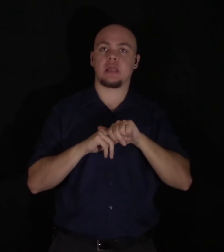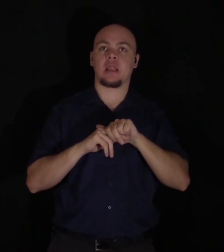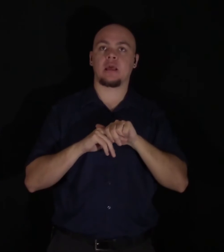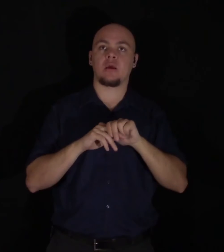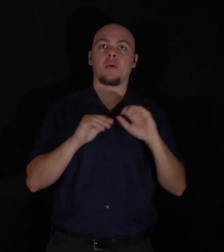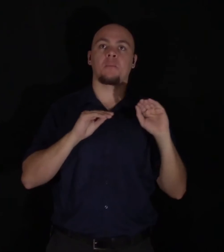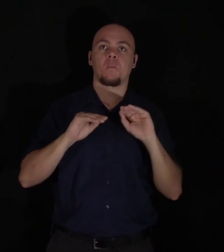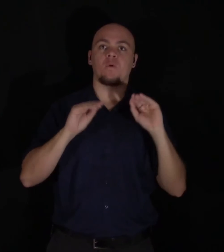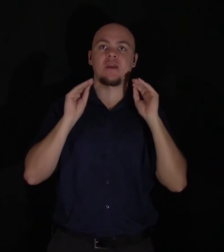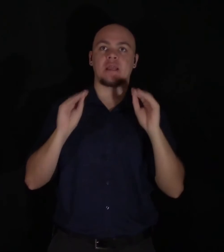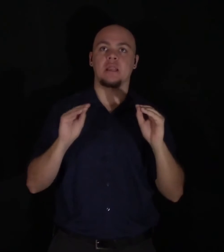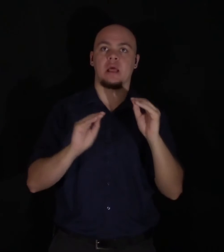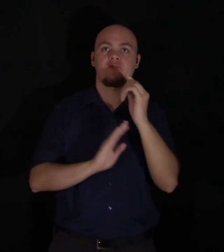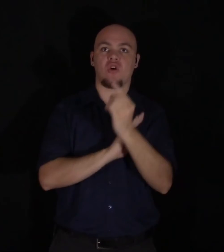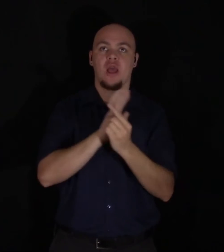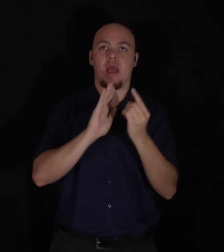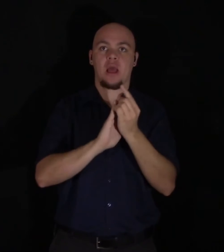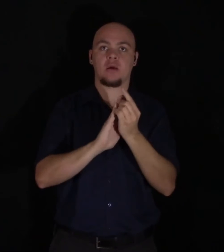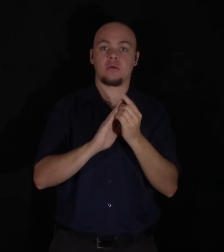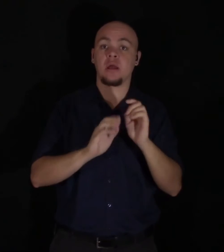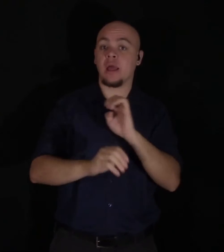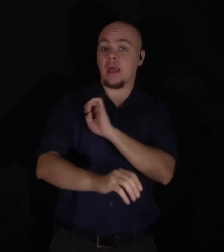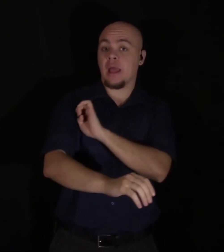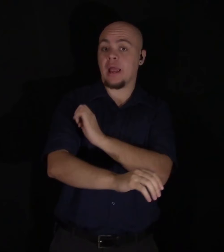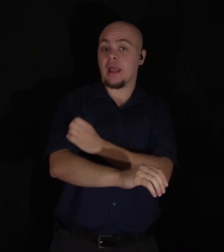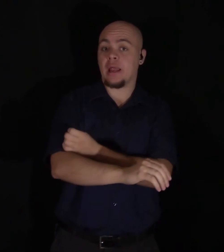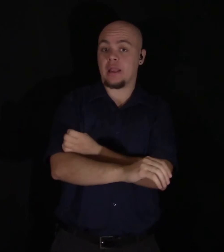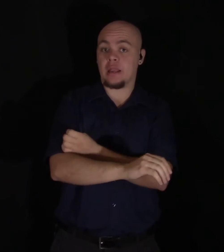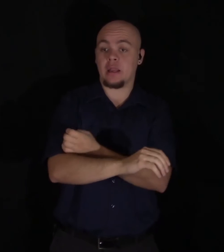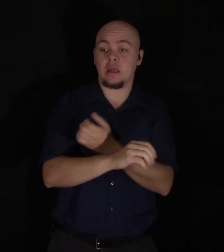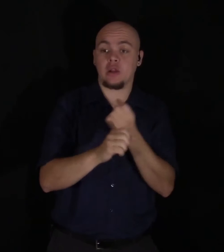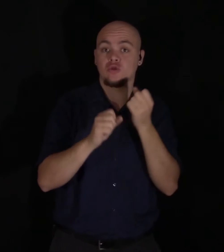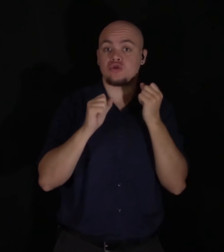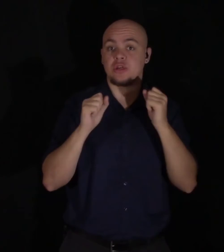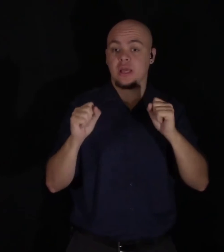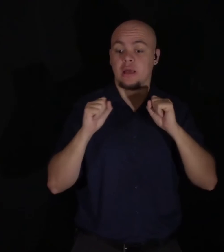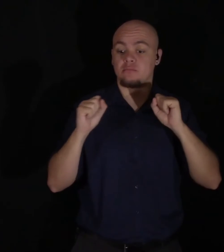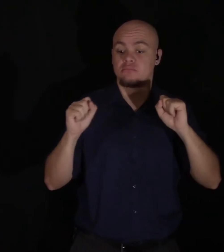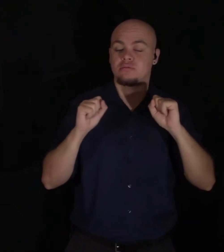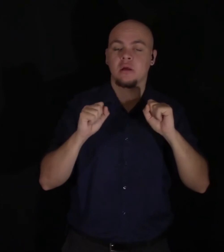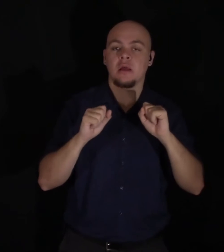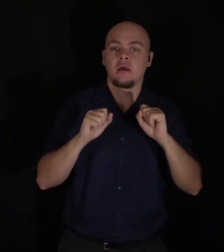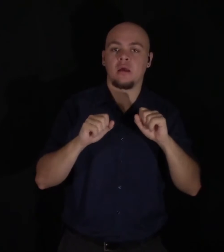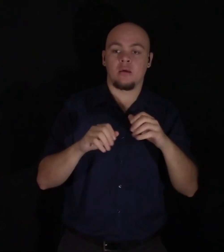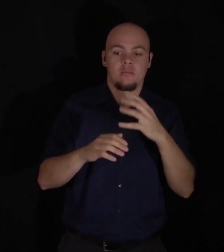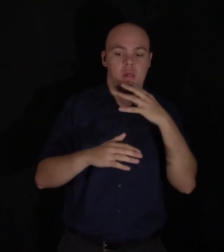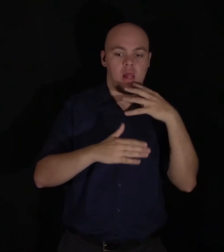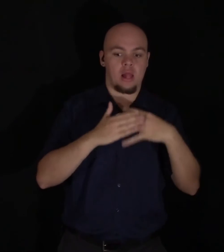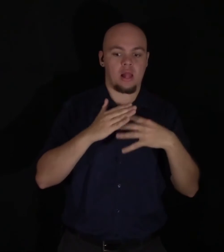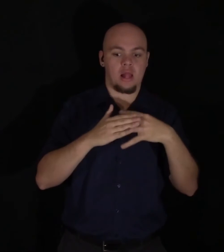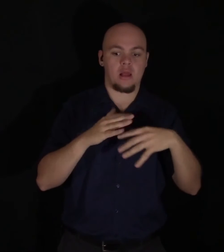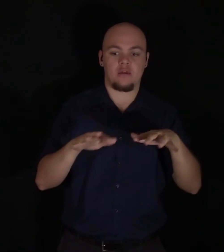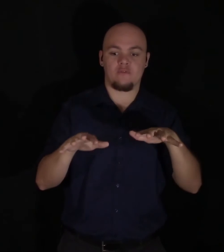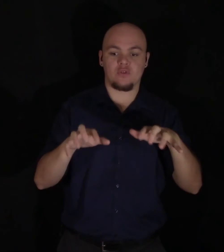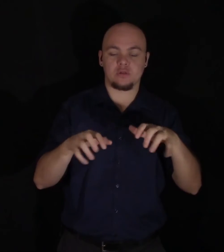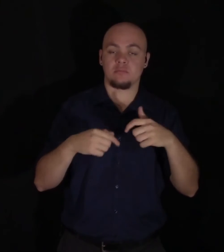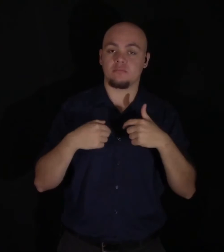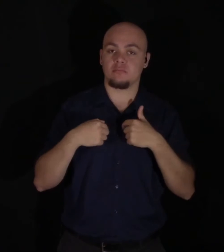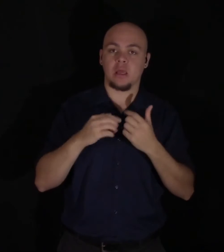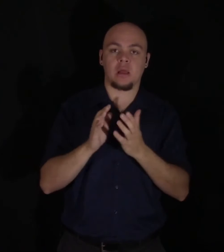no exercise prevents the blood from actually freezing in your veins. I have no ambition to lose my life on